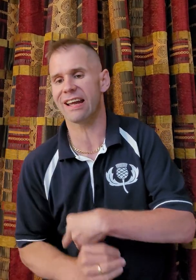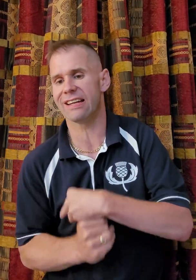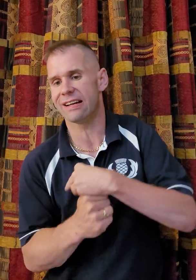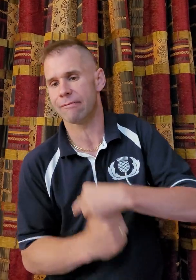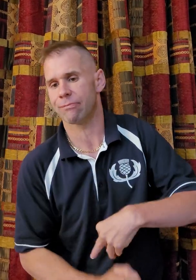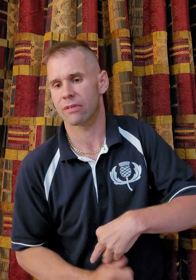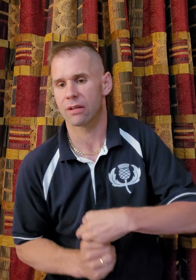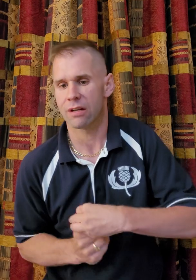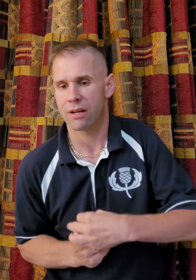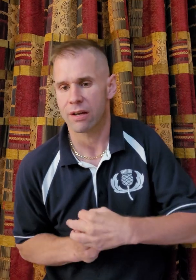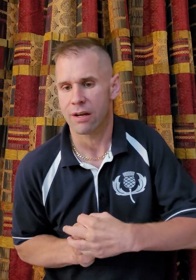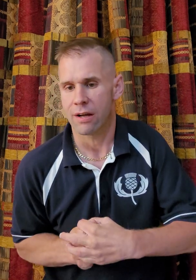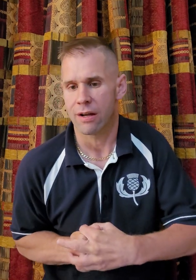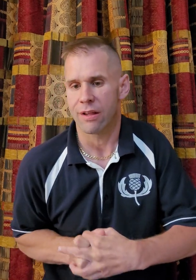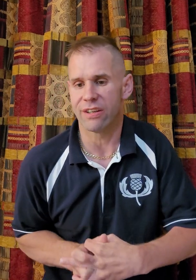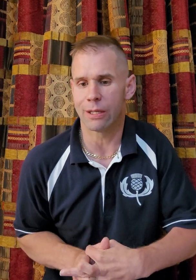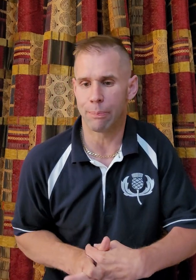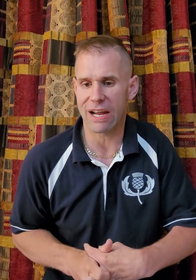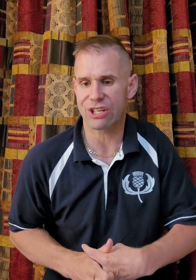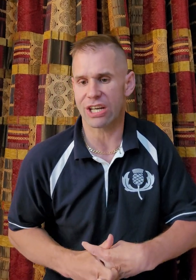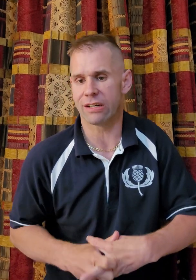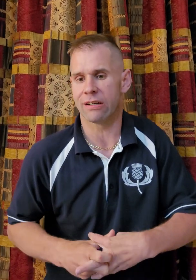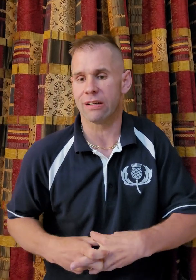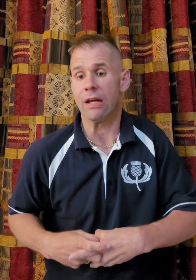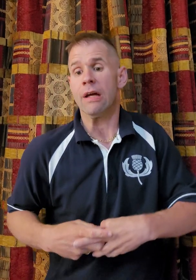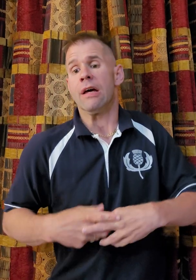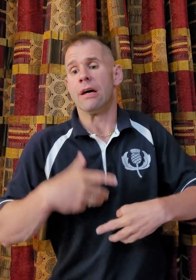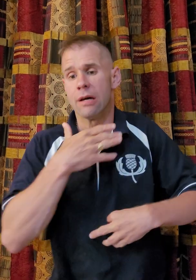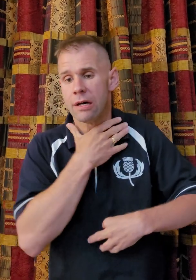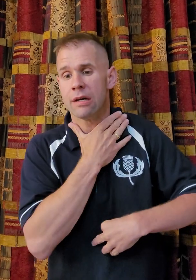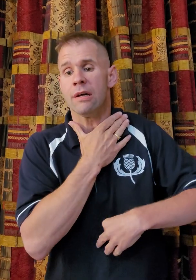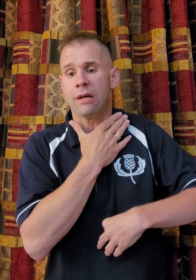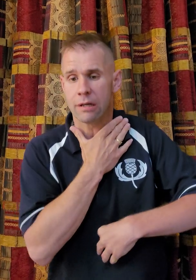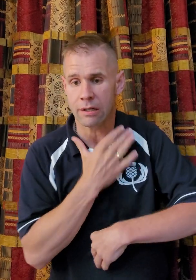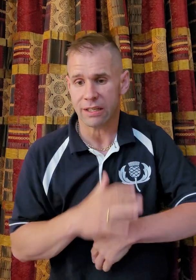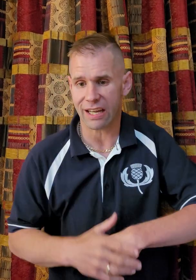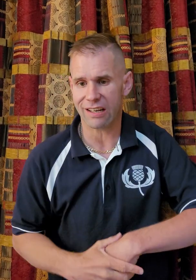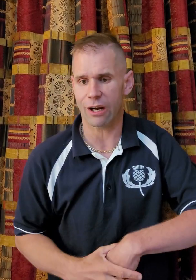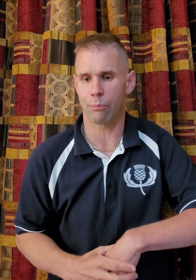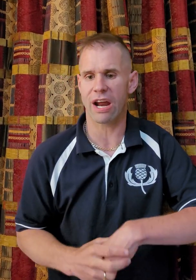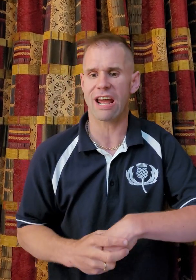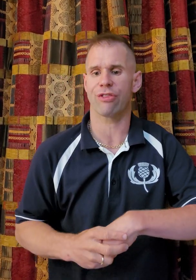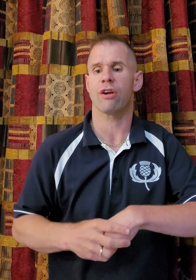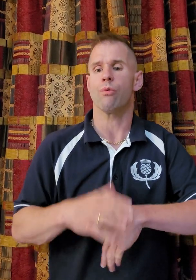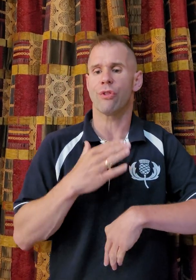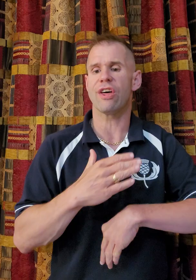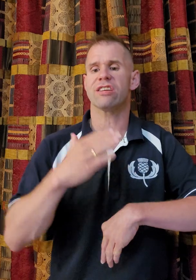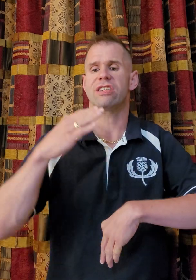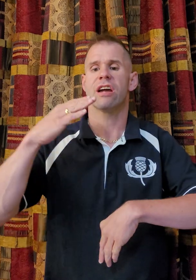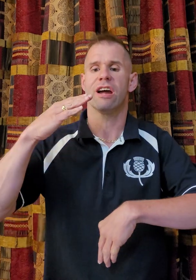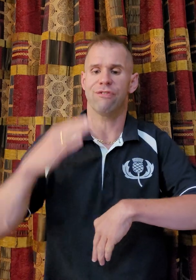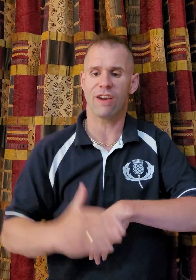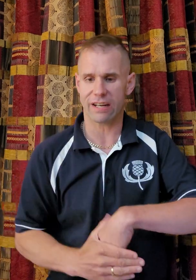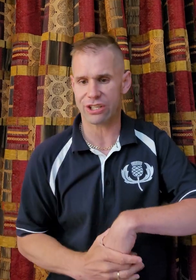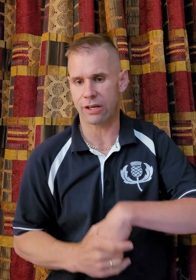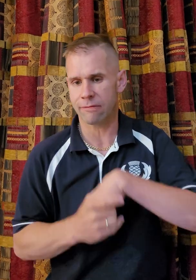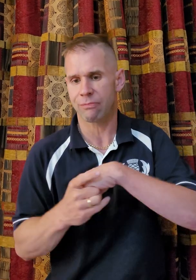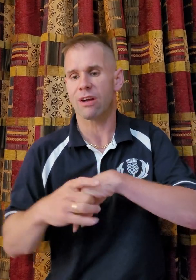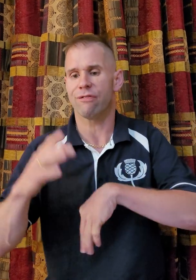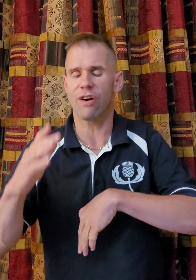died. The depiction, getting your breath with this affliction,